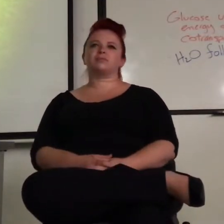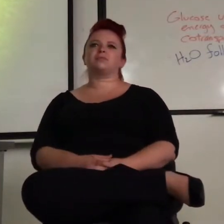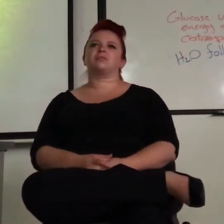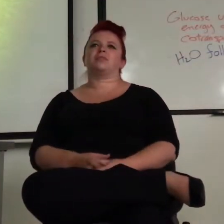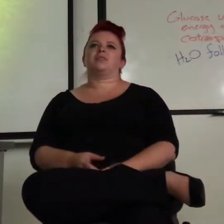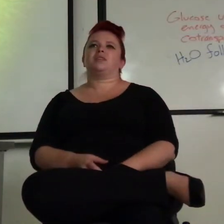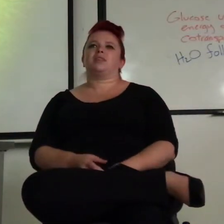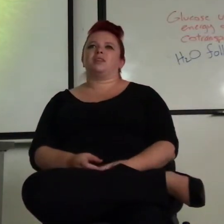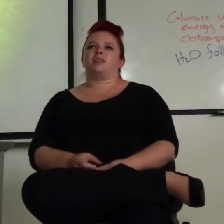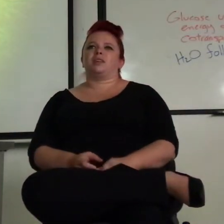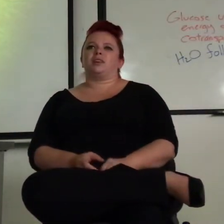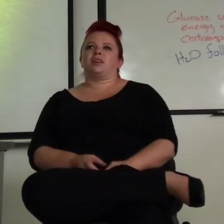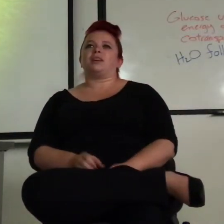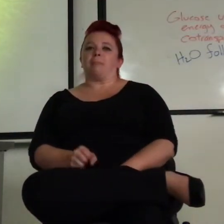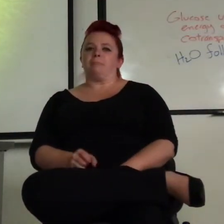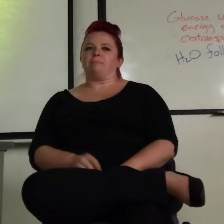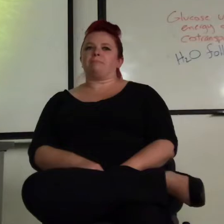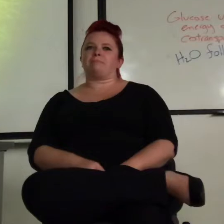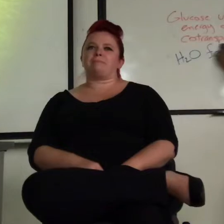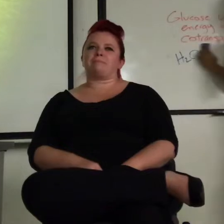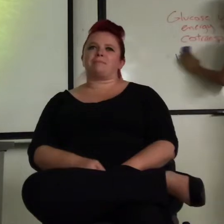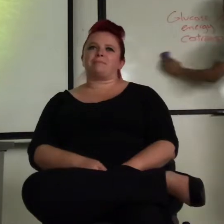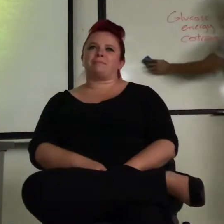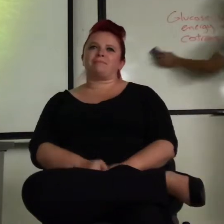Let me write some memory joggers on the board.